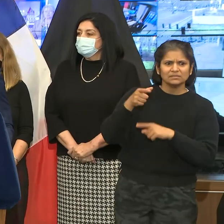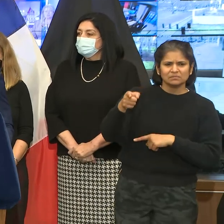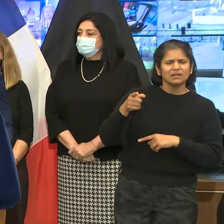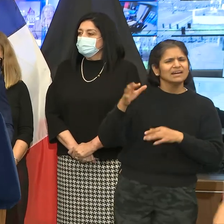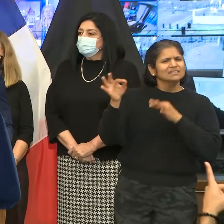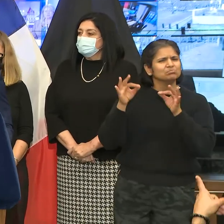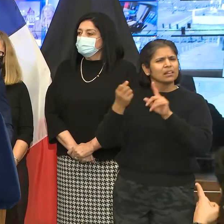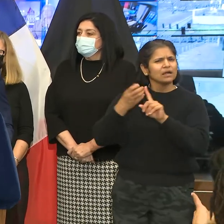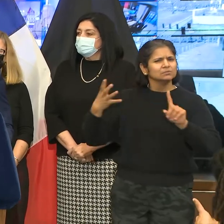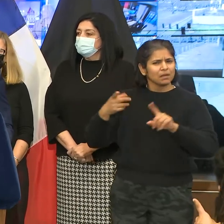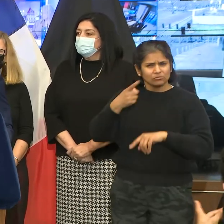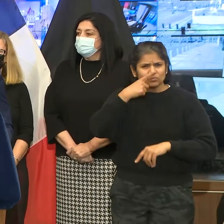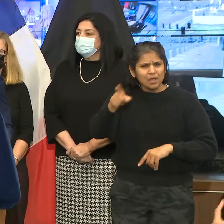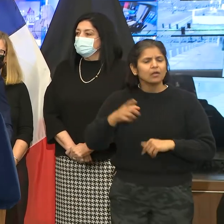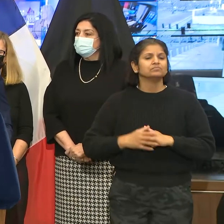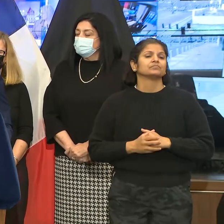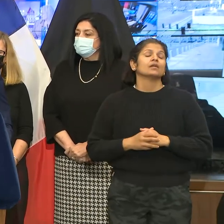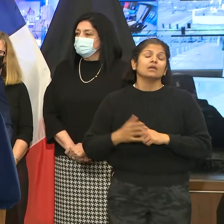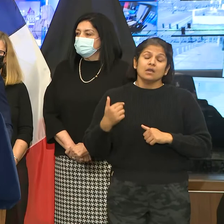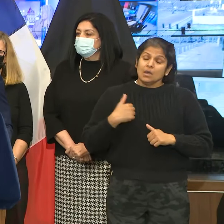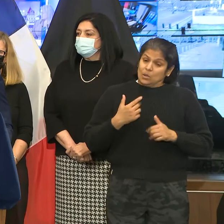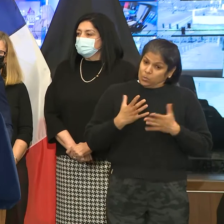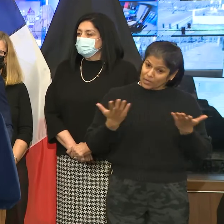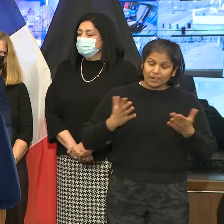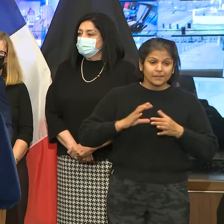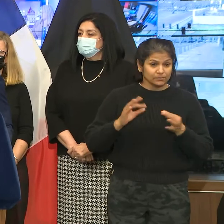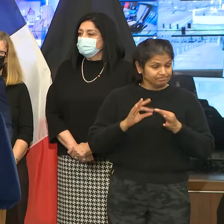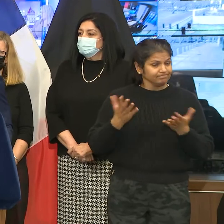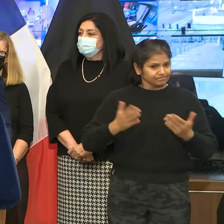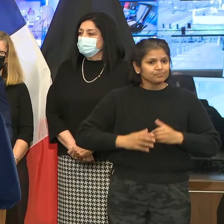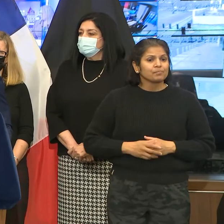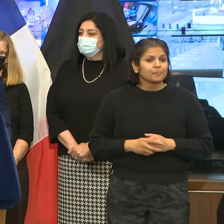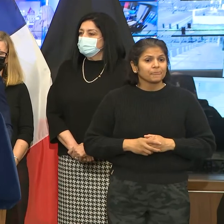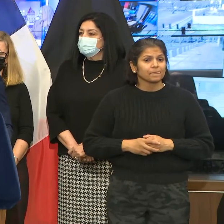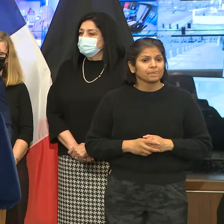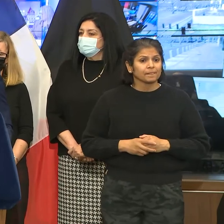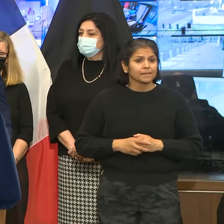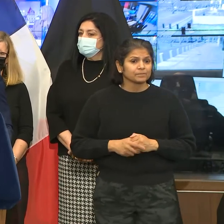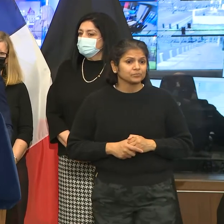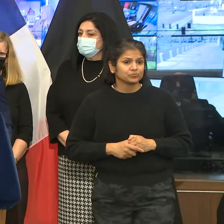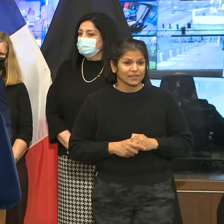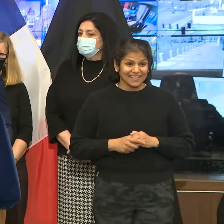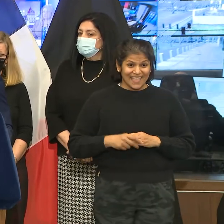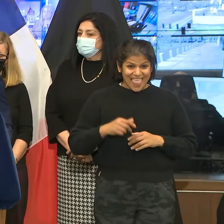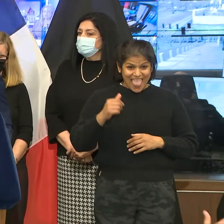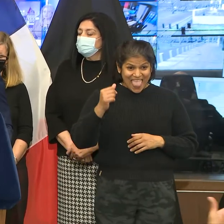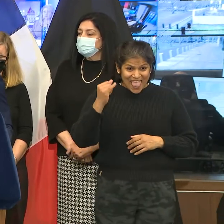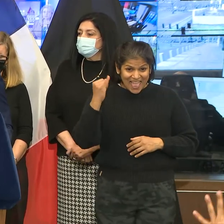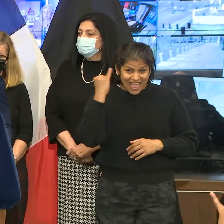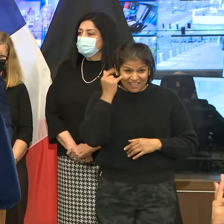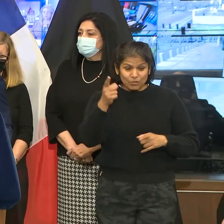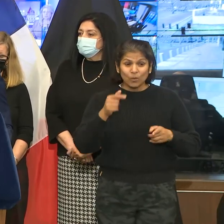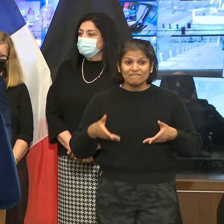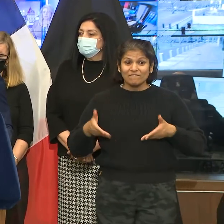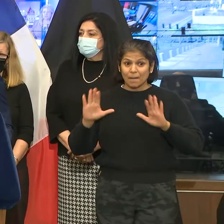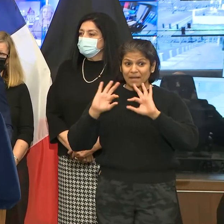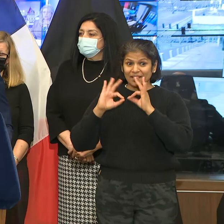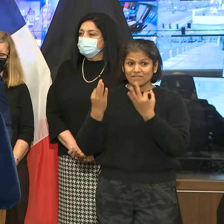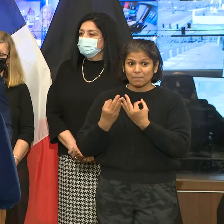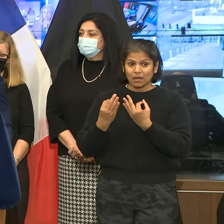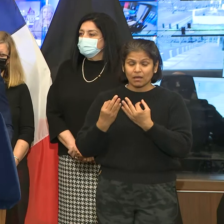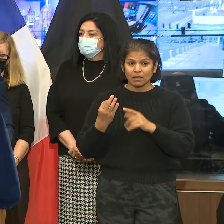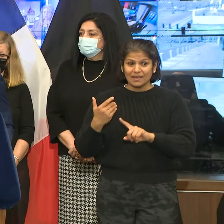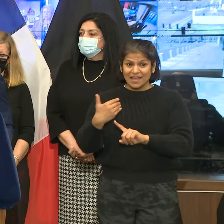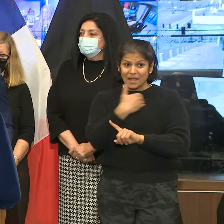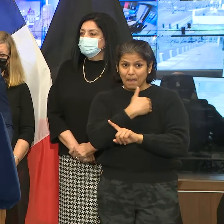Not allowing family members to commit individuals who are dangerous to themselves and others. We have to really